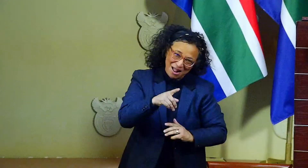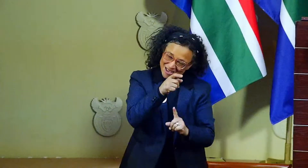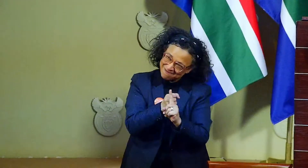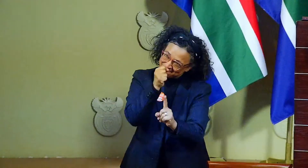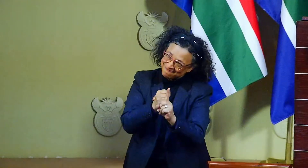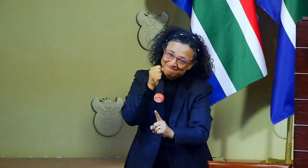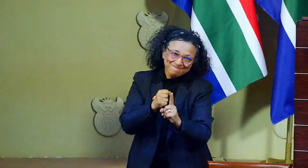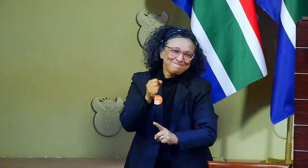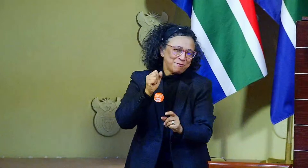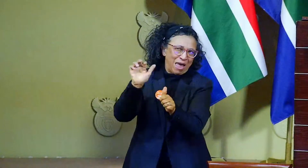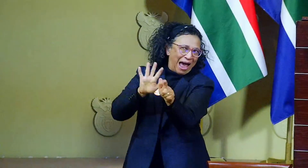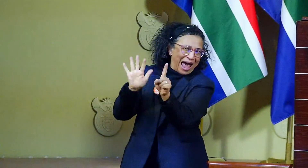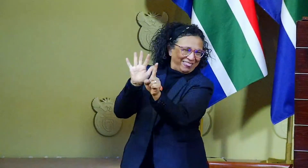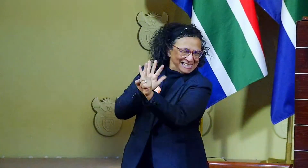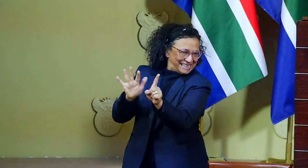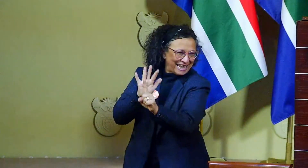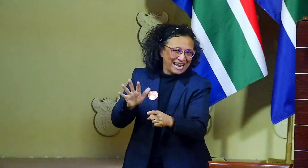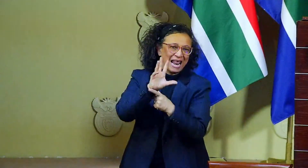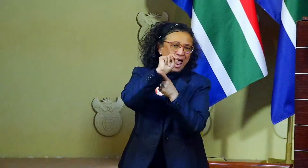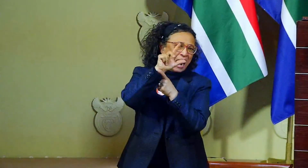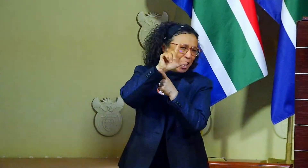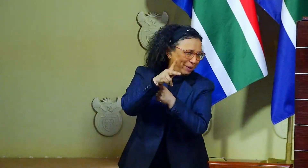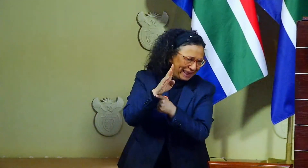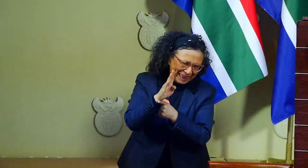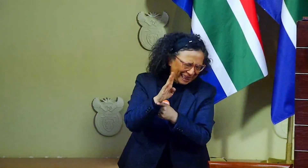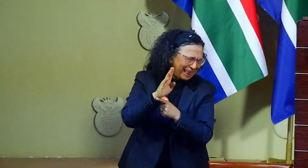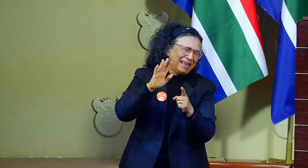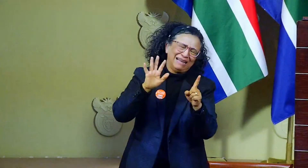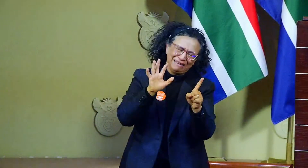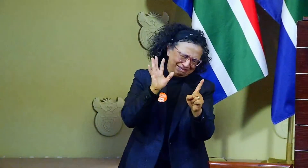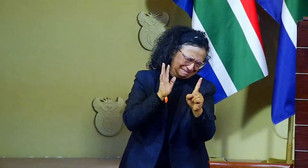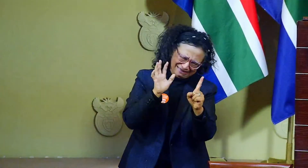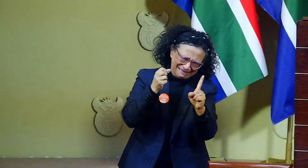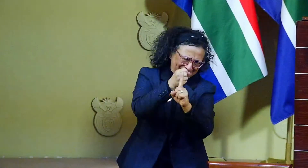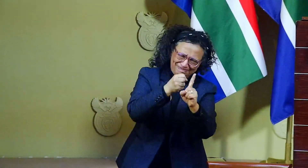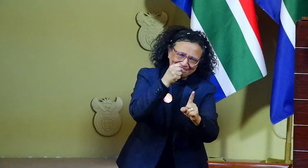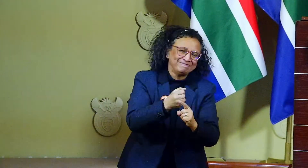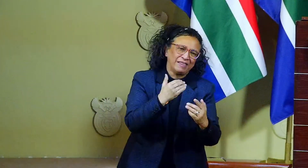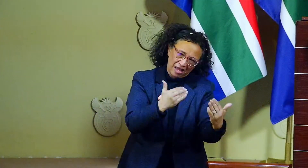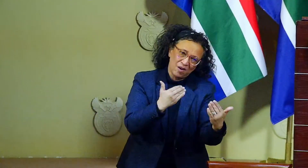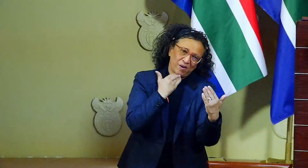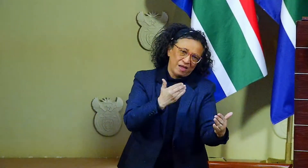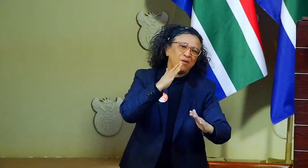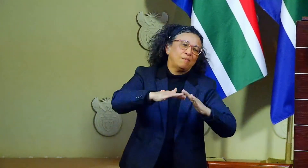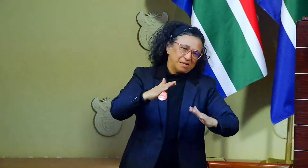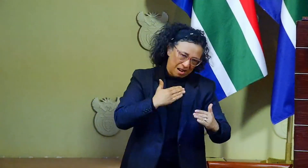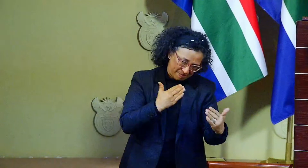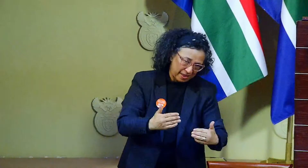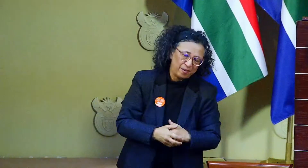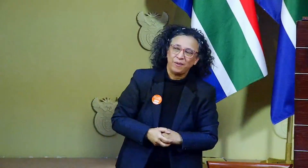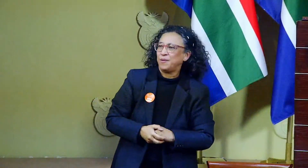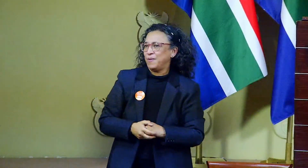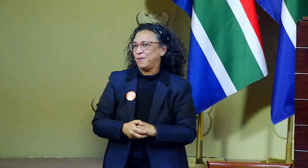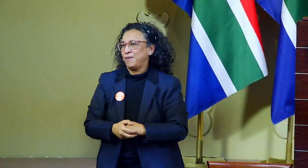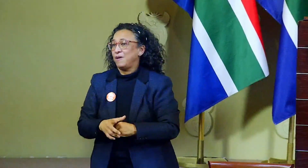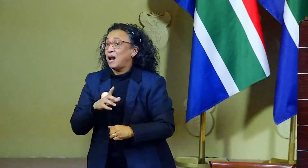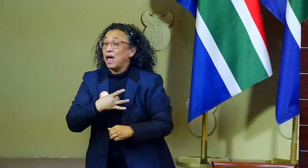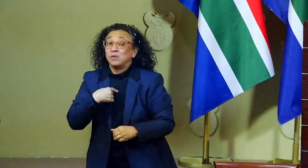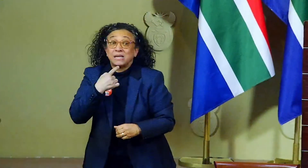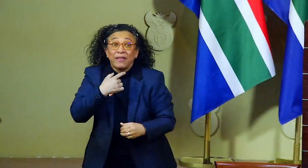Olga, Blossie, thank you for you behind the scenes and lobbying for behind the scenes. Thank you,